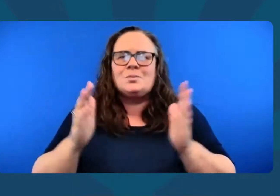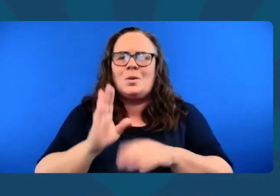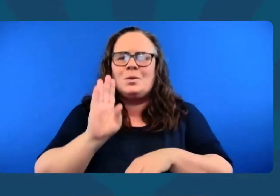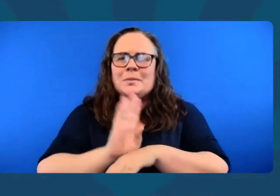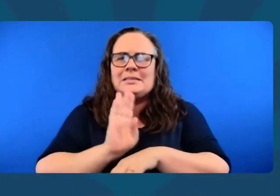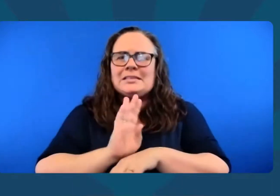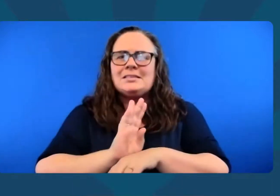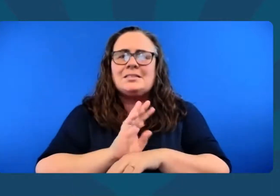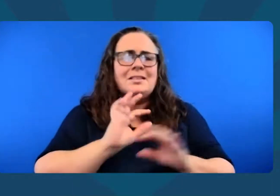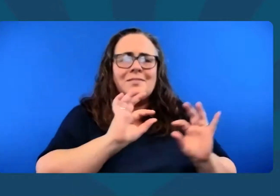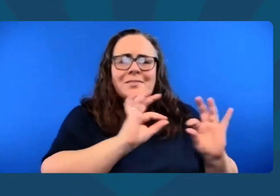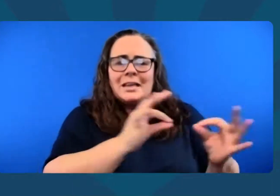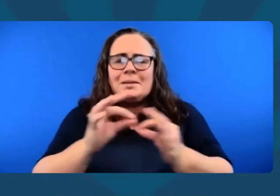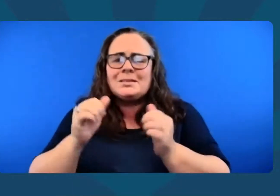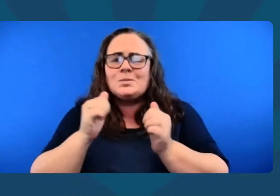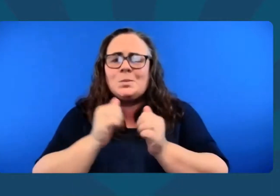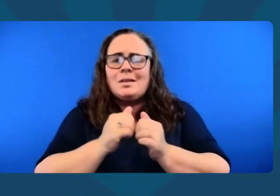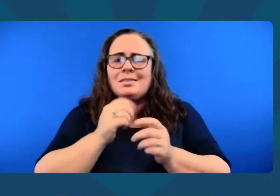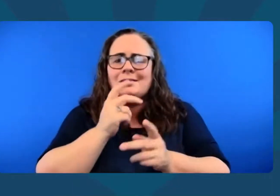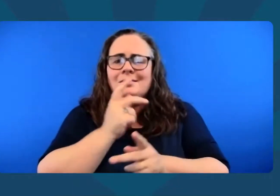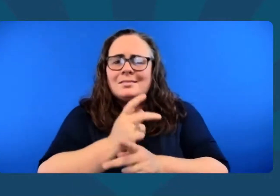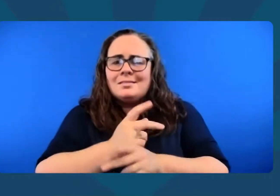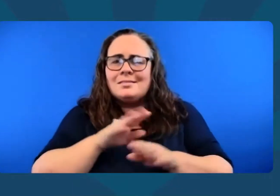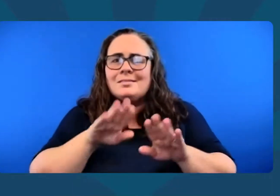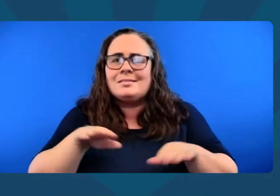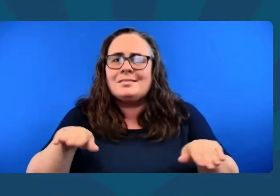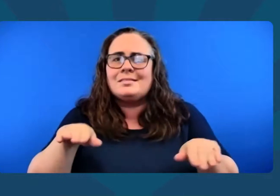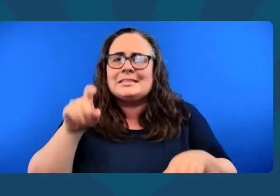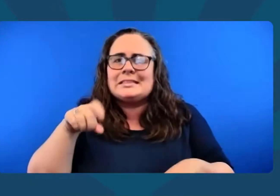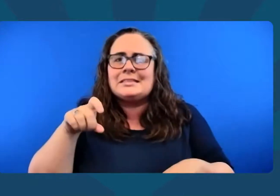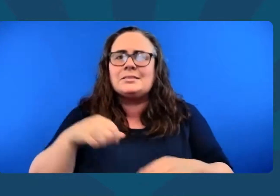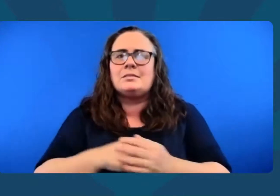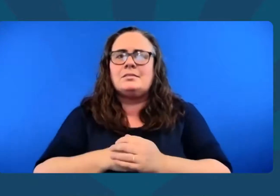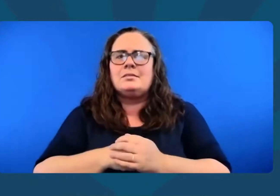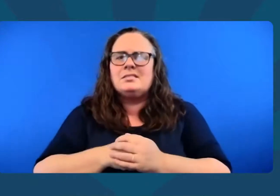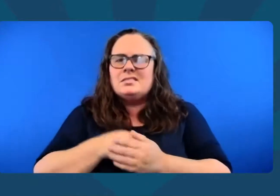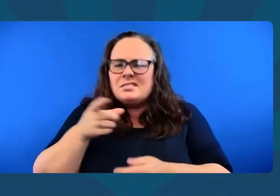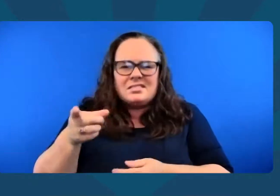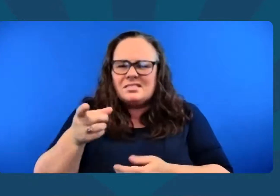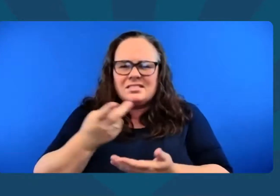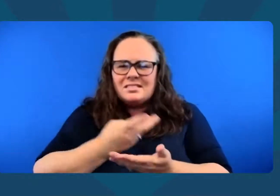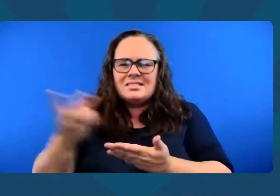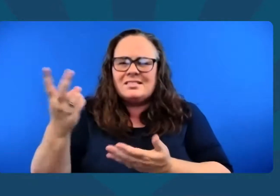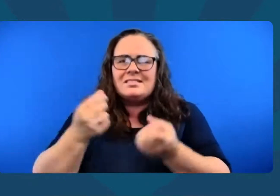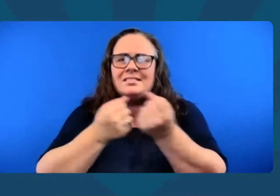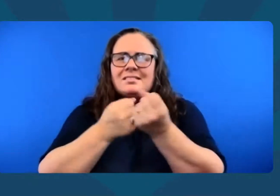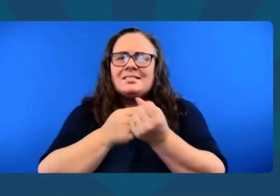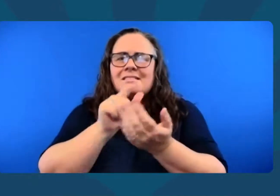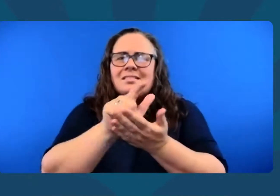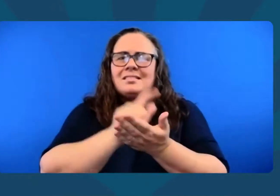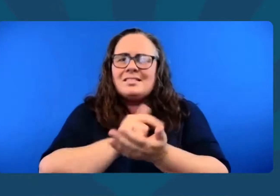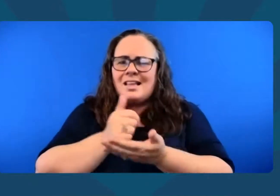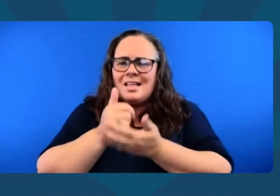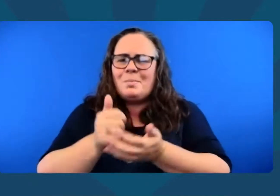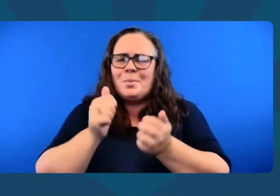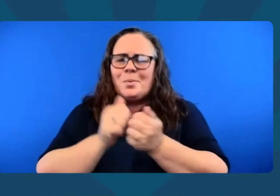This hurt small businesses, families with childcare needs, and failed to sponsor legislation to help